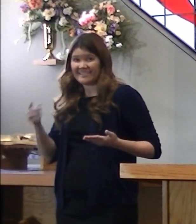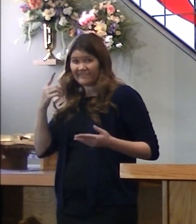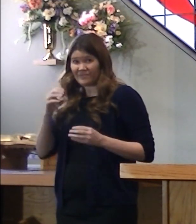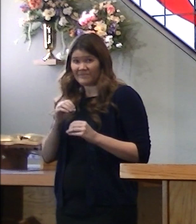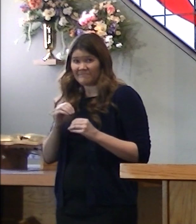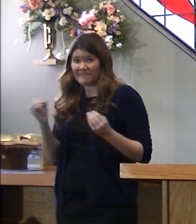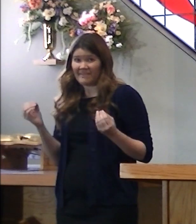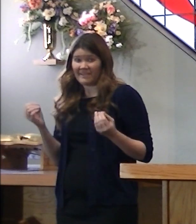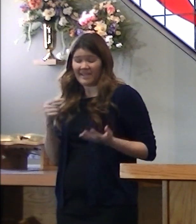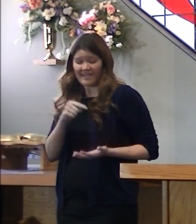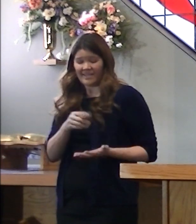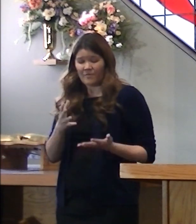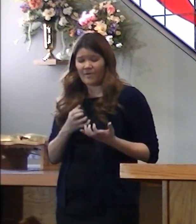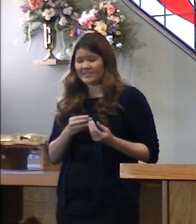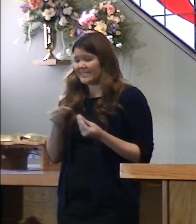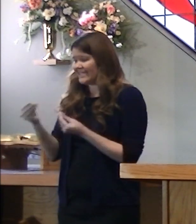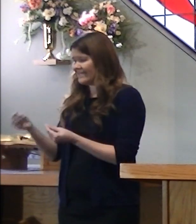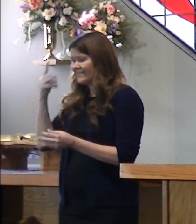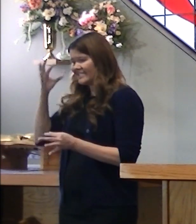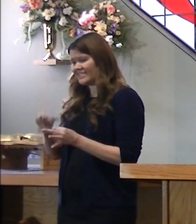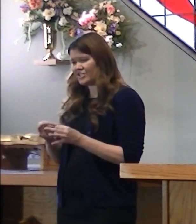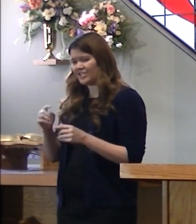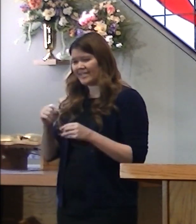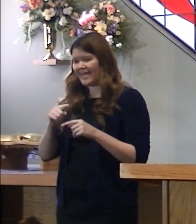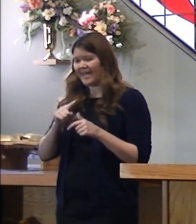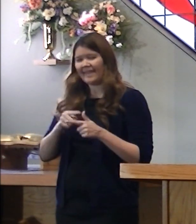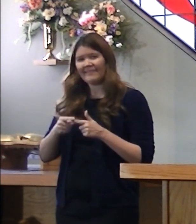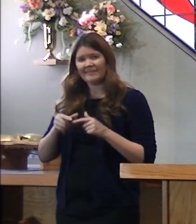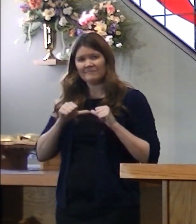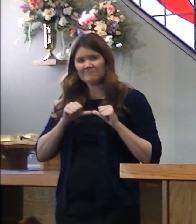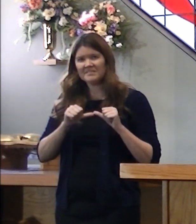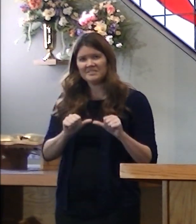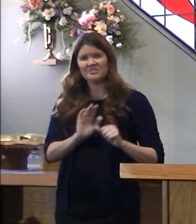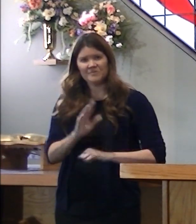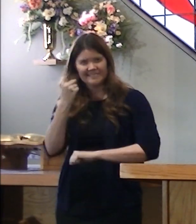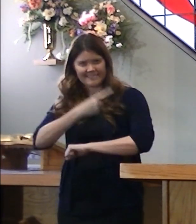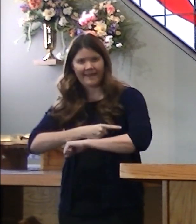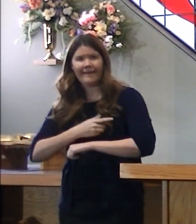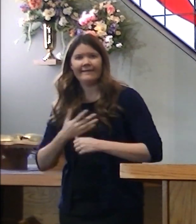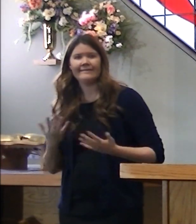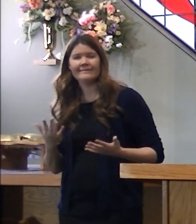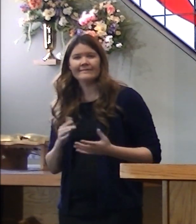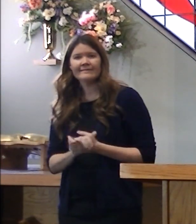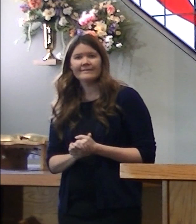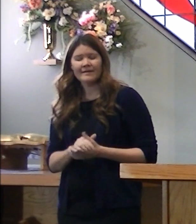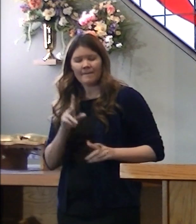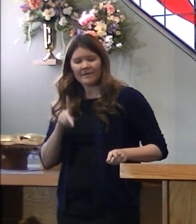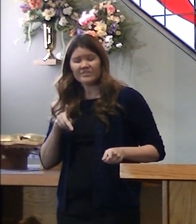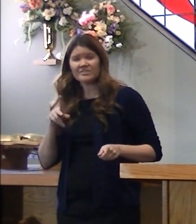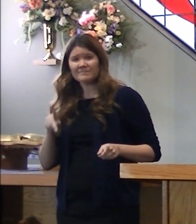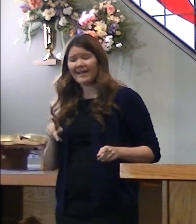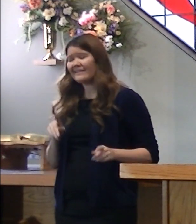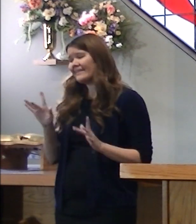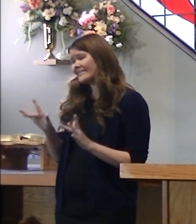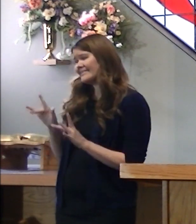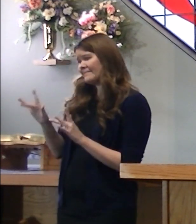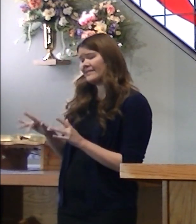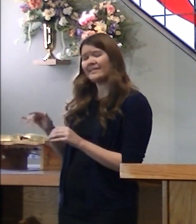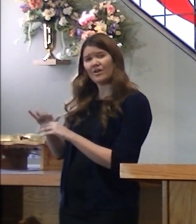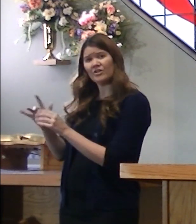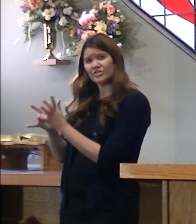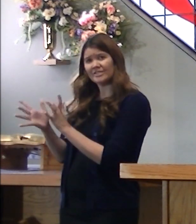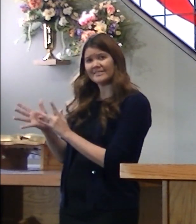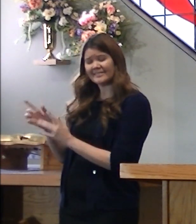wants to give a decision and then be on his way. Pilate, in fact, is sympathetic to Jesus.